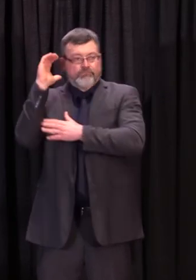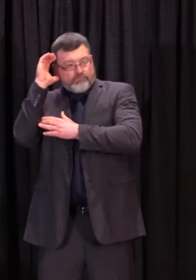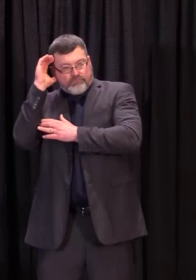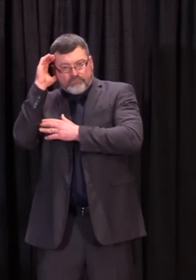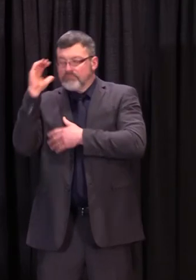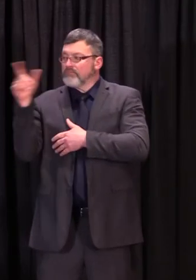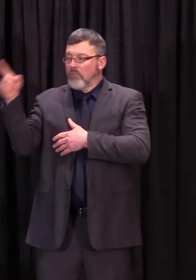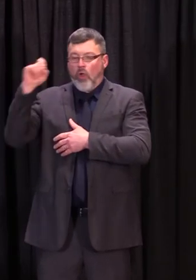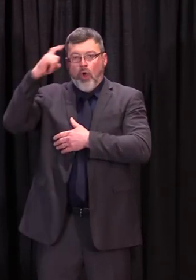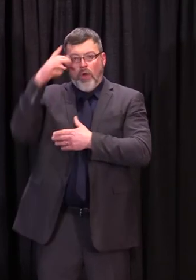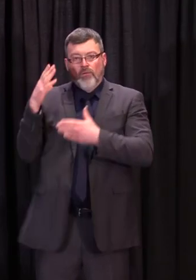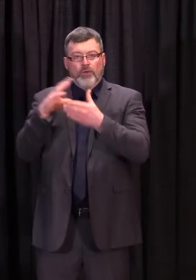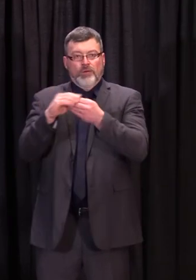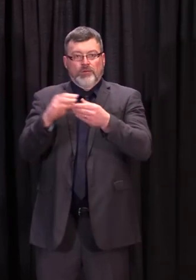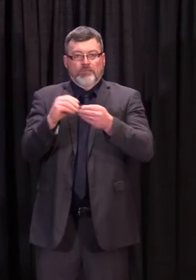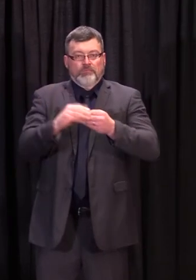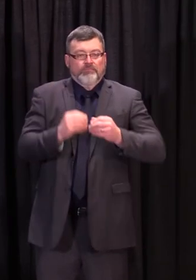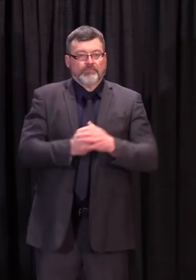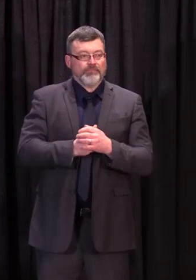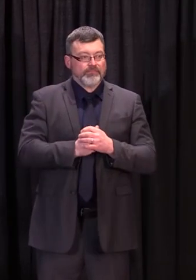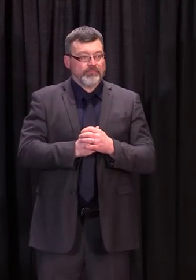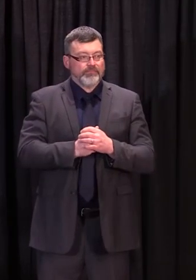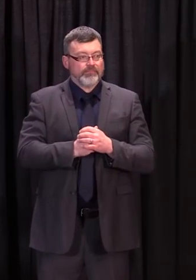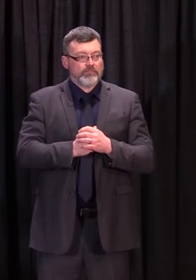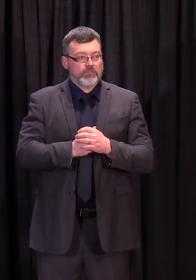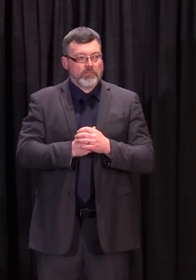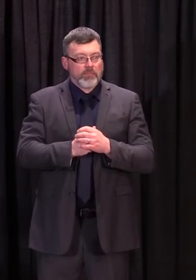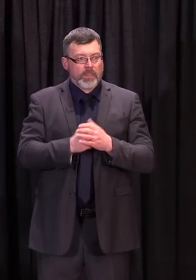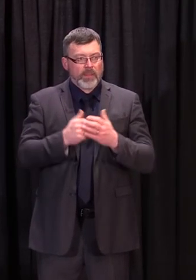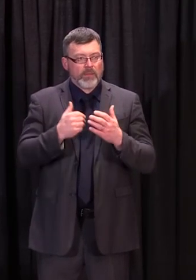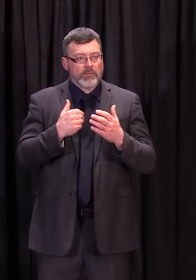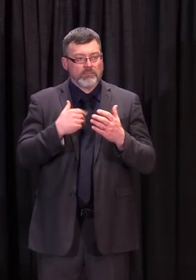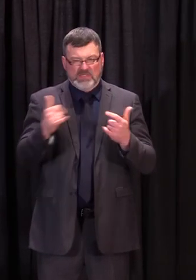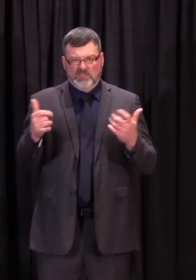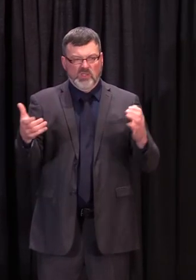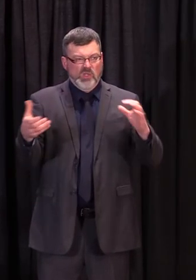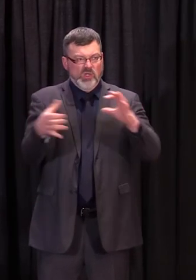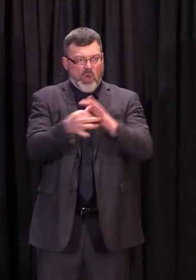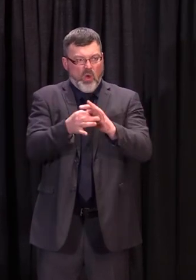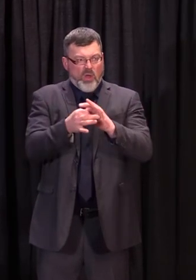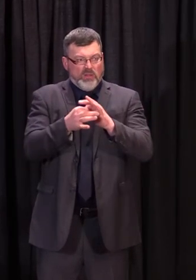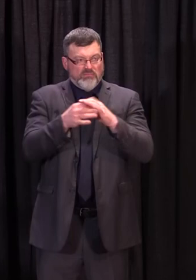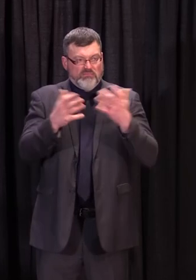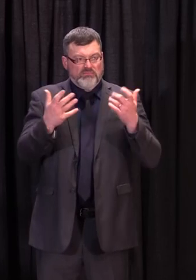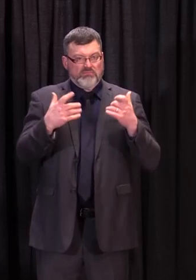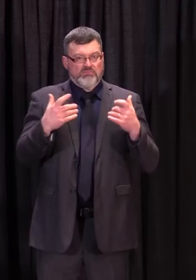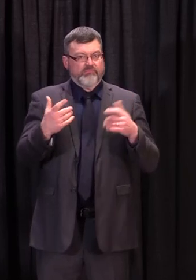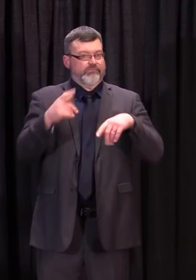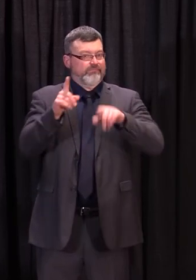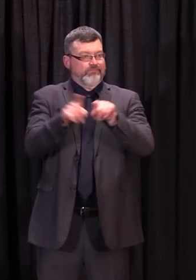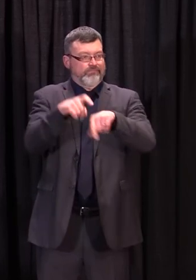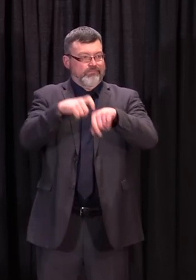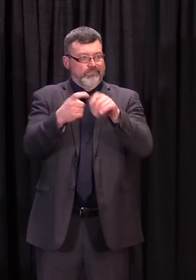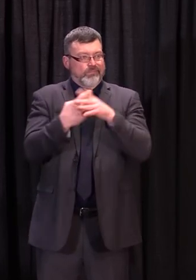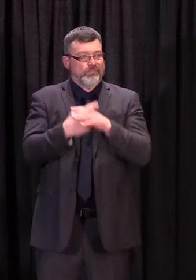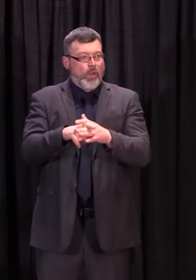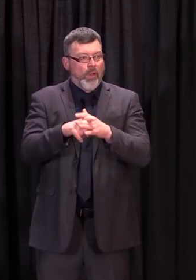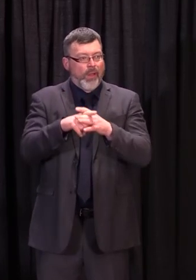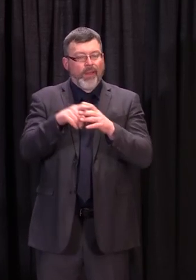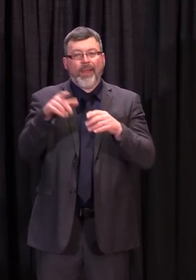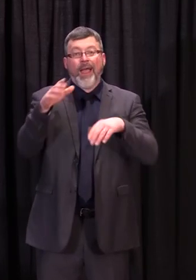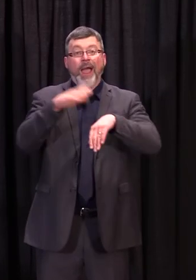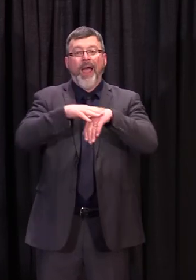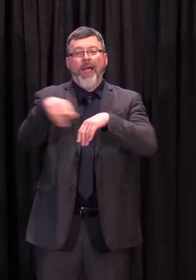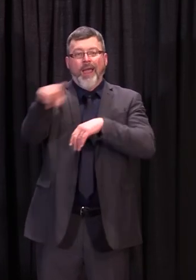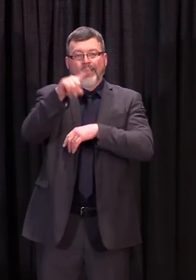the government. And be it further resolved that the joint assembly shall be concurrently conducted electronically, such that